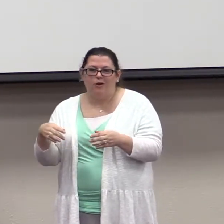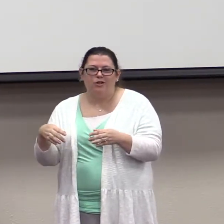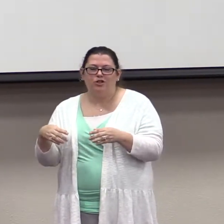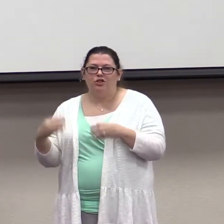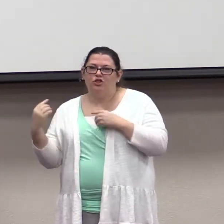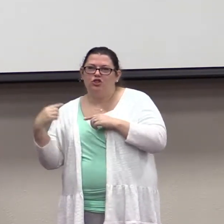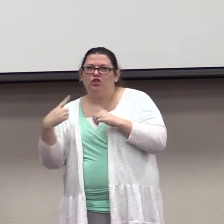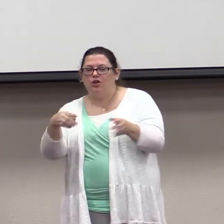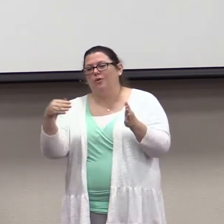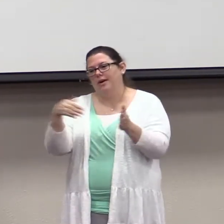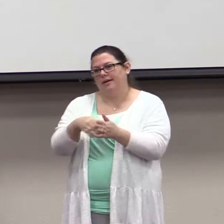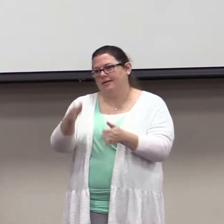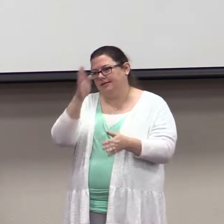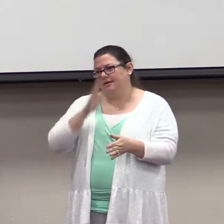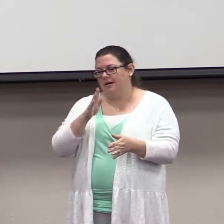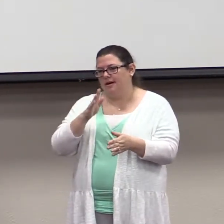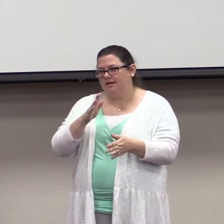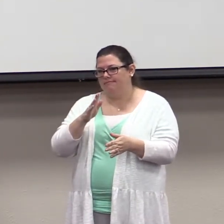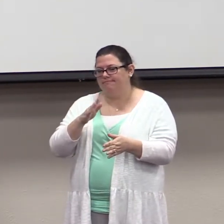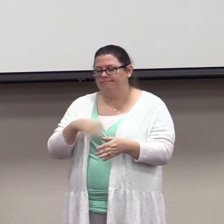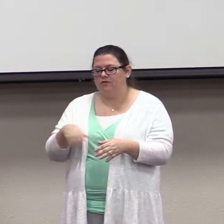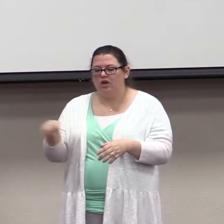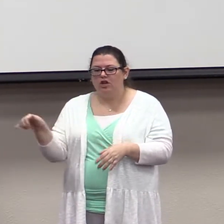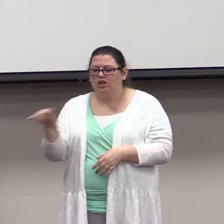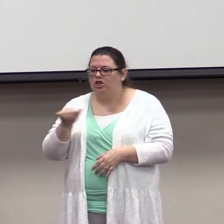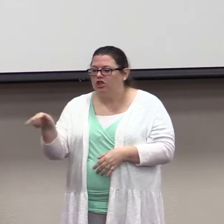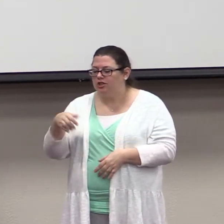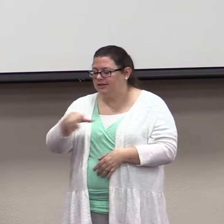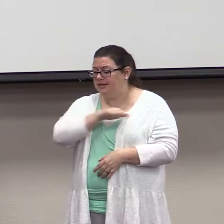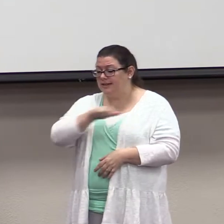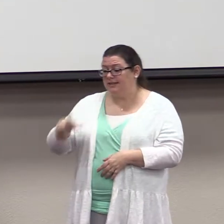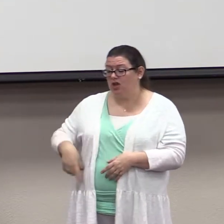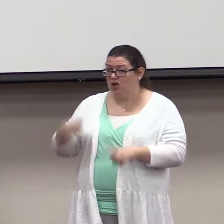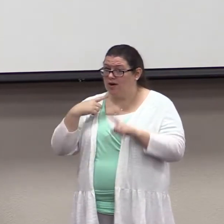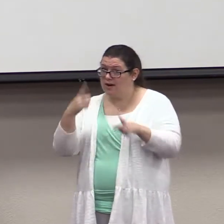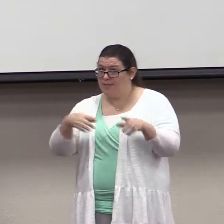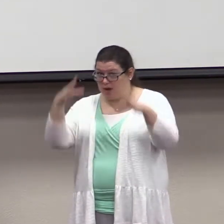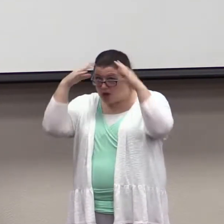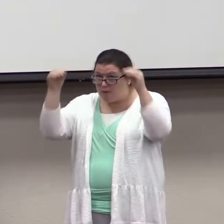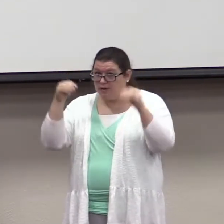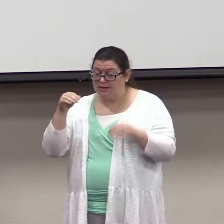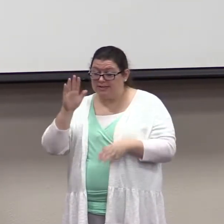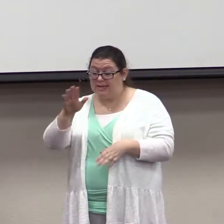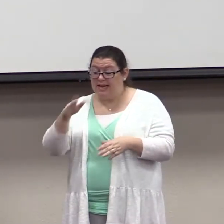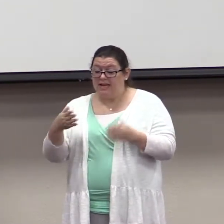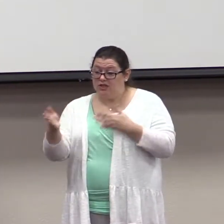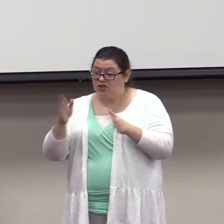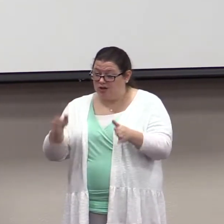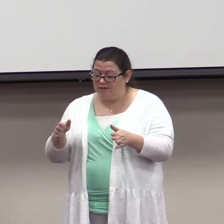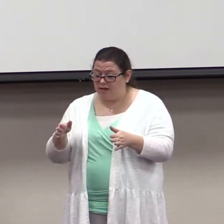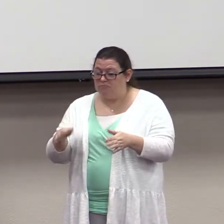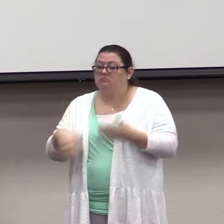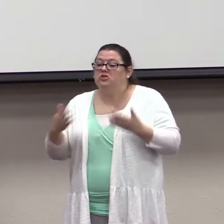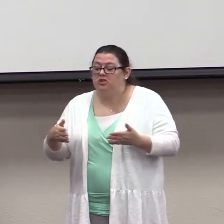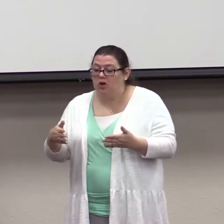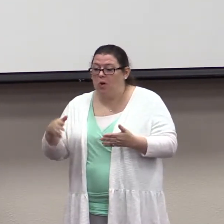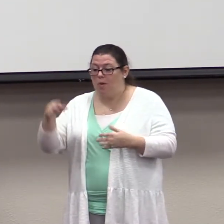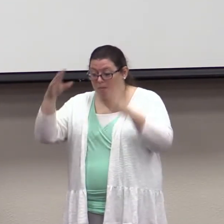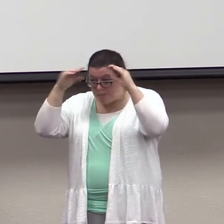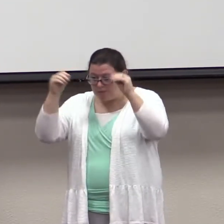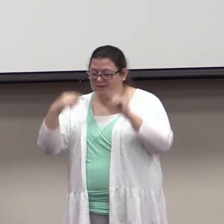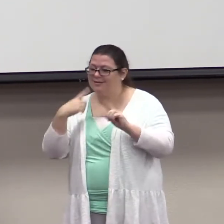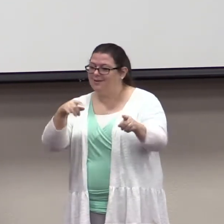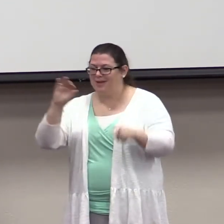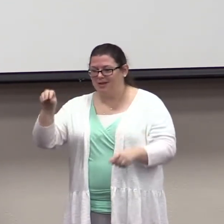read for us, it reads again, "Just as the Lord had commanded Moses his servant, so Moses commanded Joshua, and so